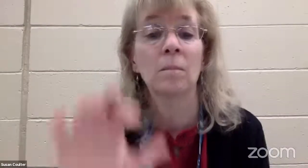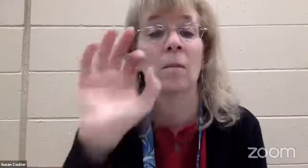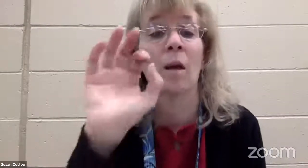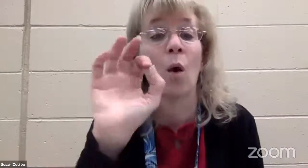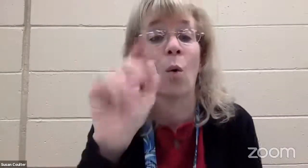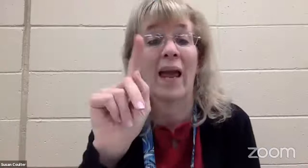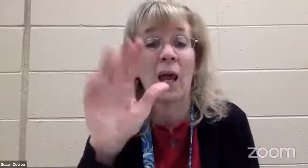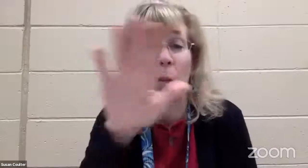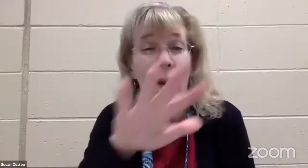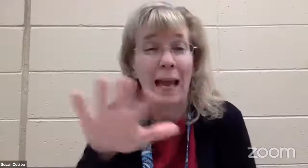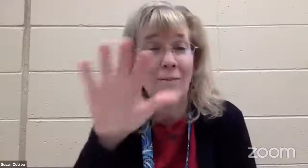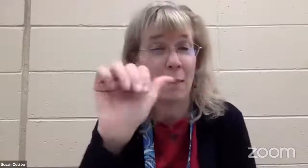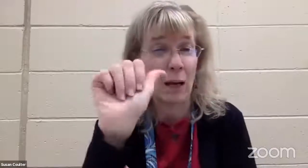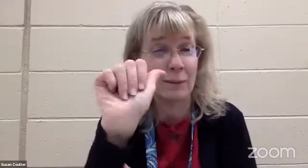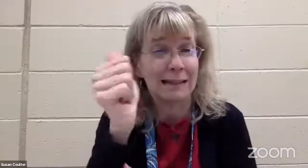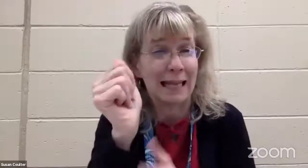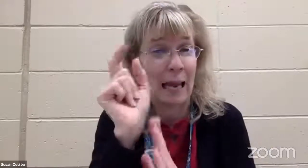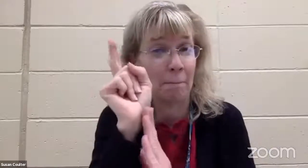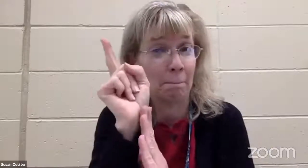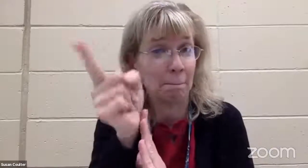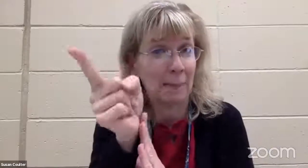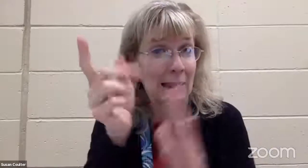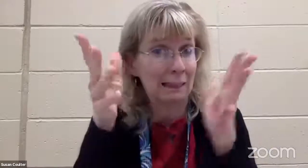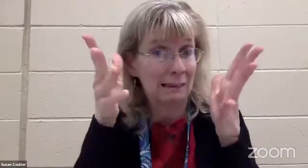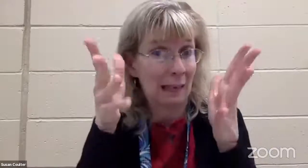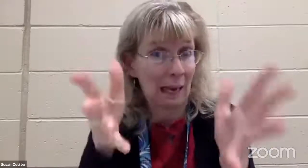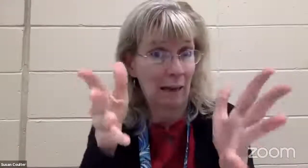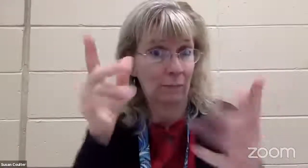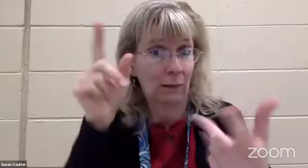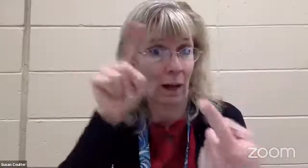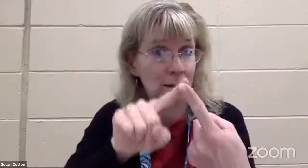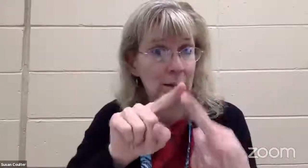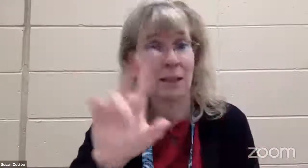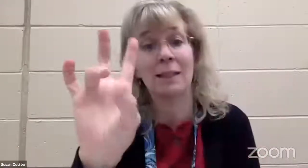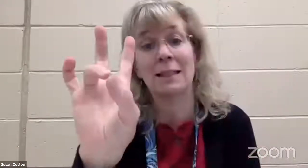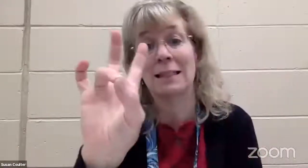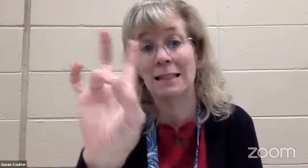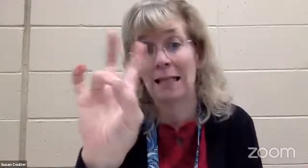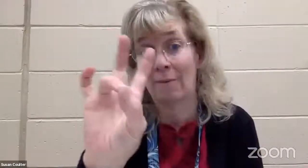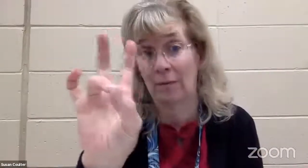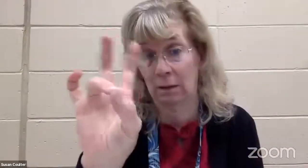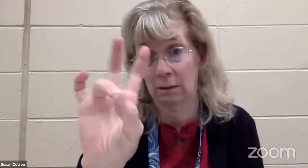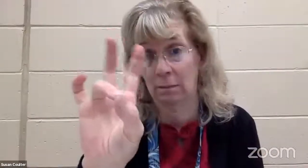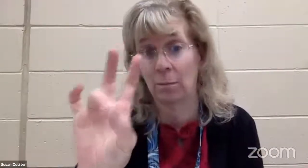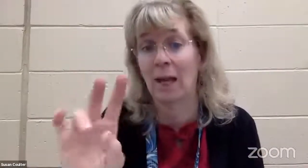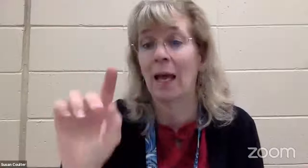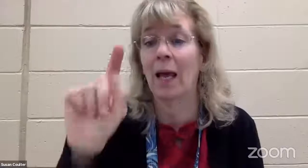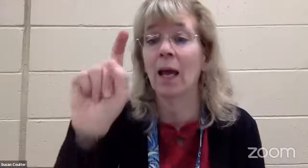Uh-oh. Doesn't matter. Oh, okay. We just timekeeper here. We've got about 10 minutes left until 7 p.m.